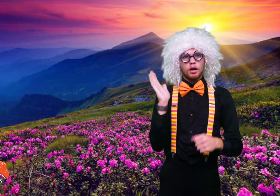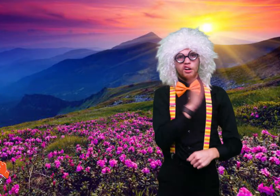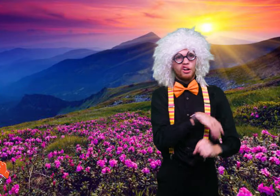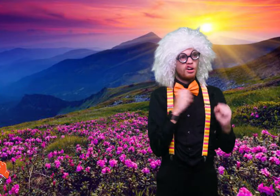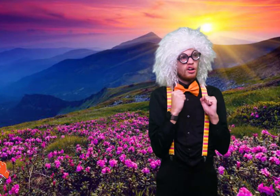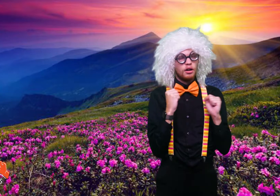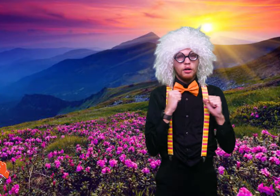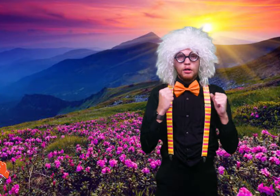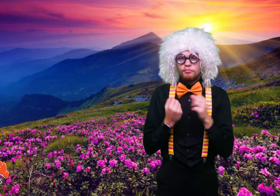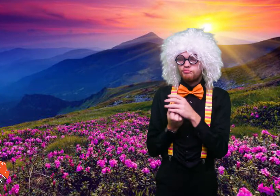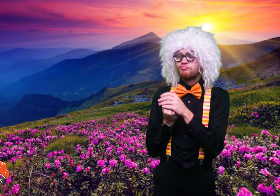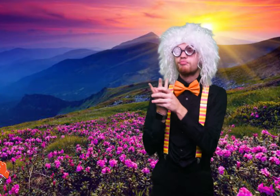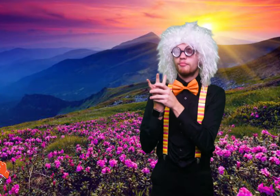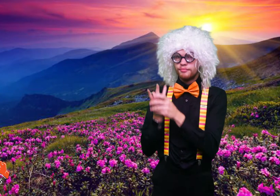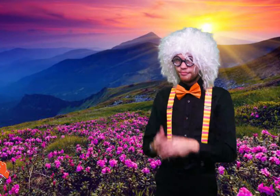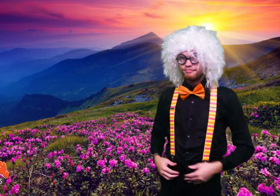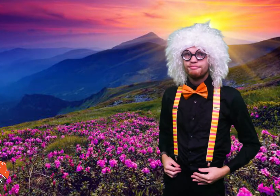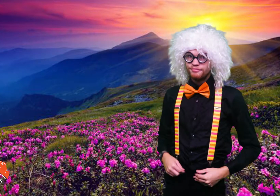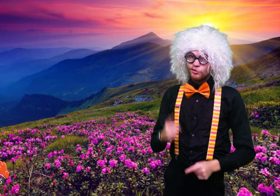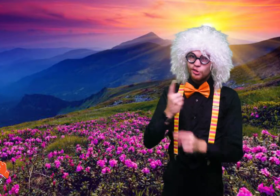It is better in the warm than the cold, right?